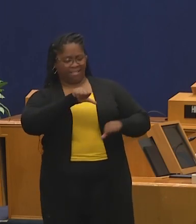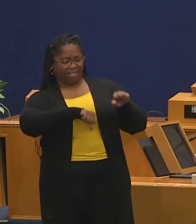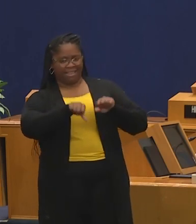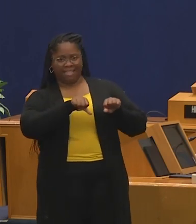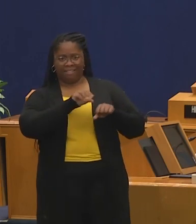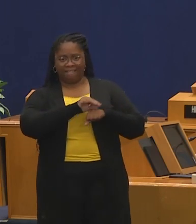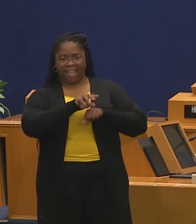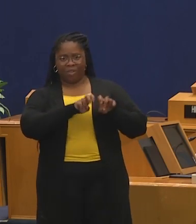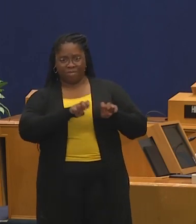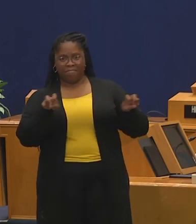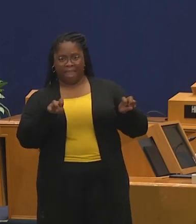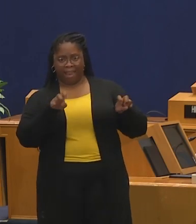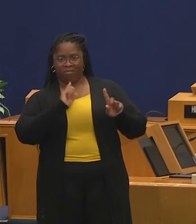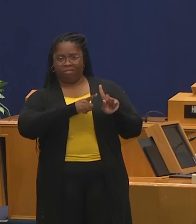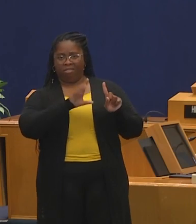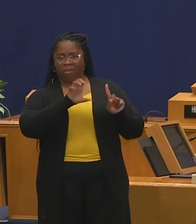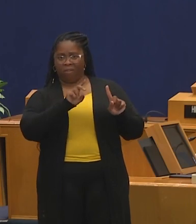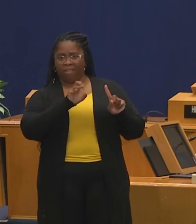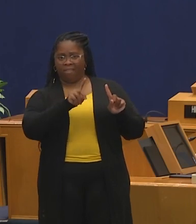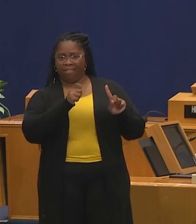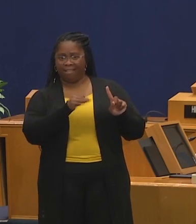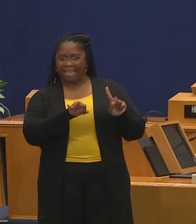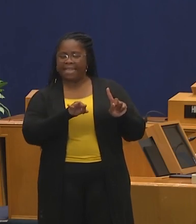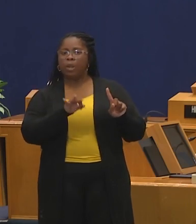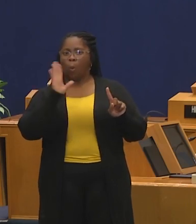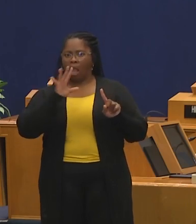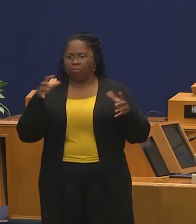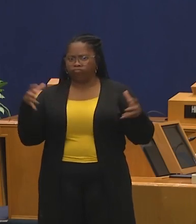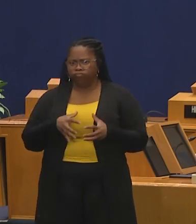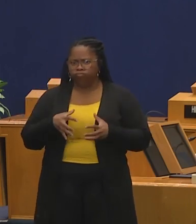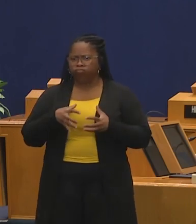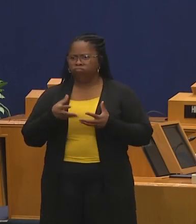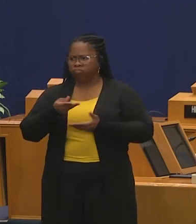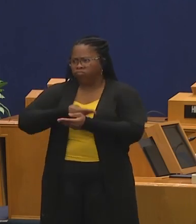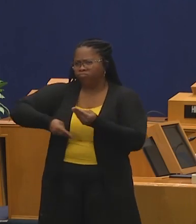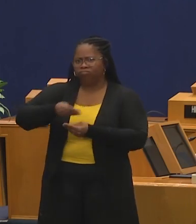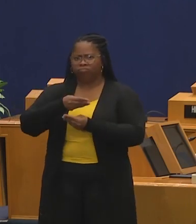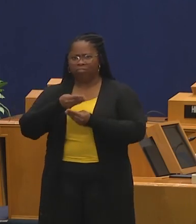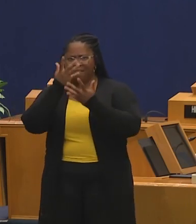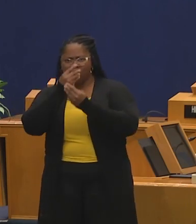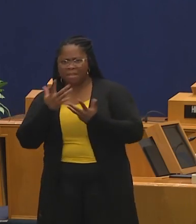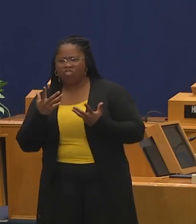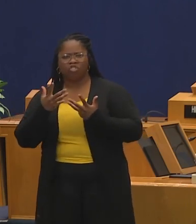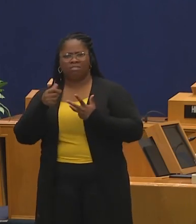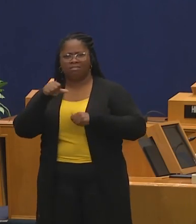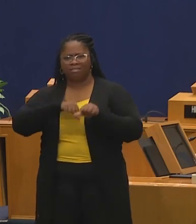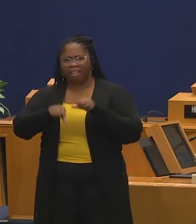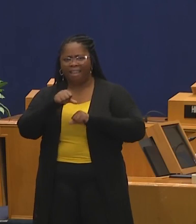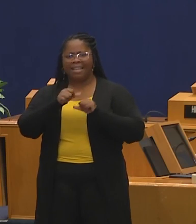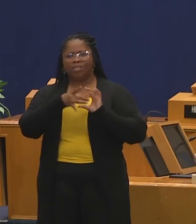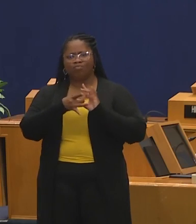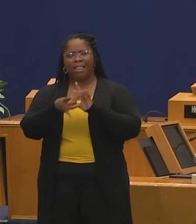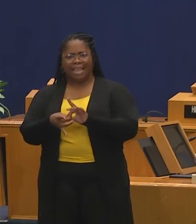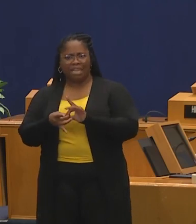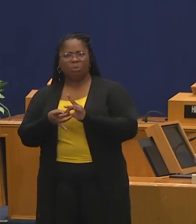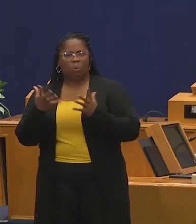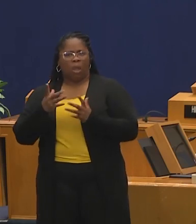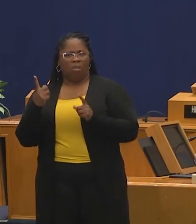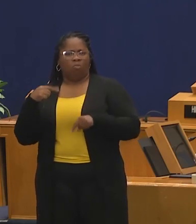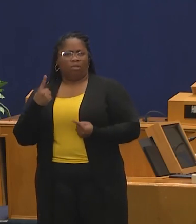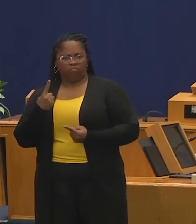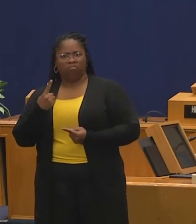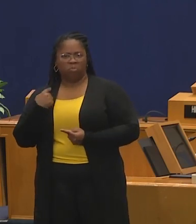to convene and to share and understand the science that's coming out around what we know